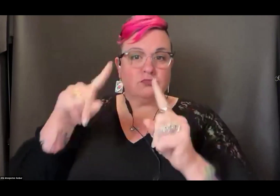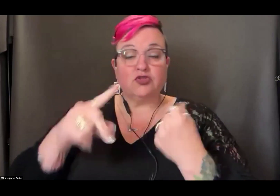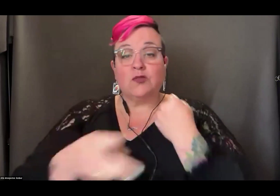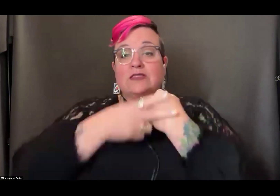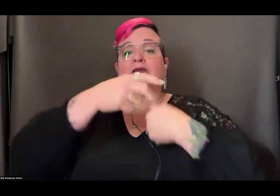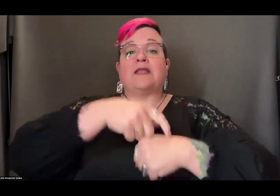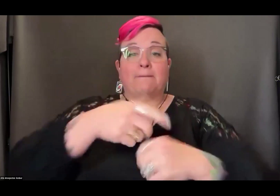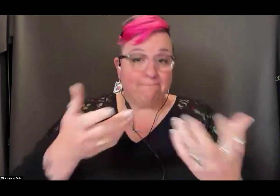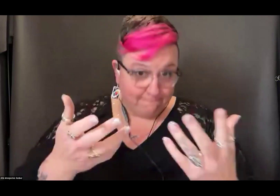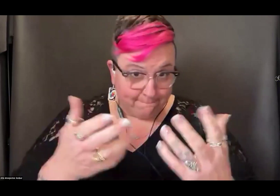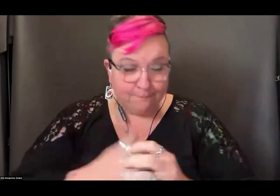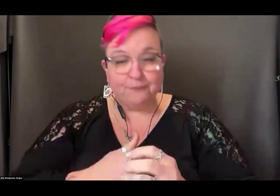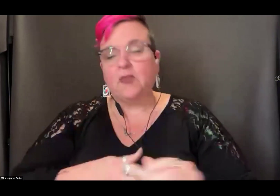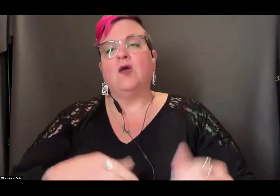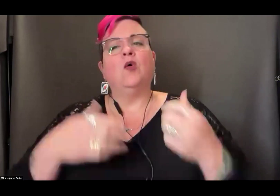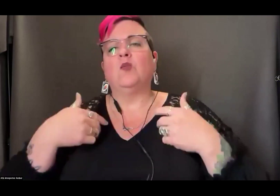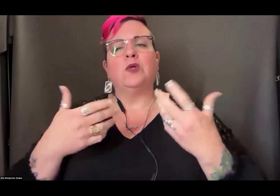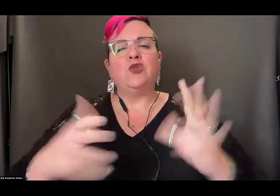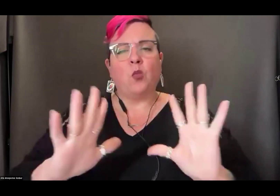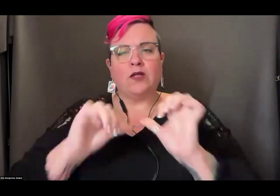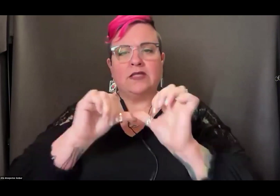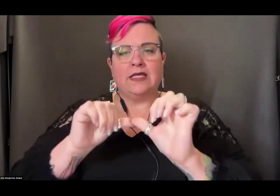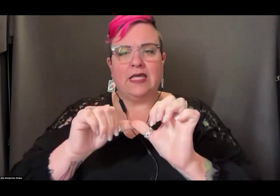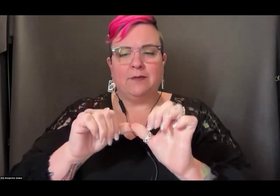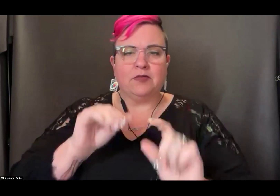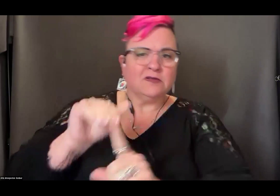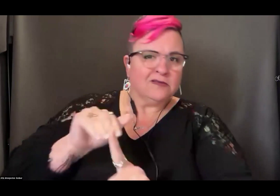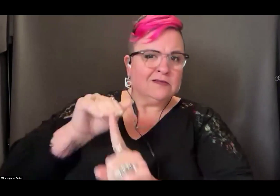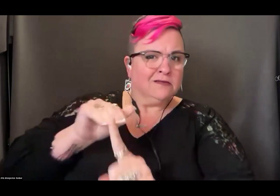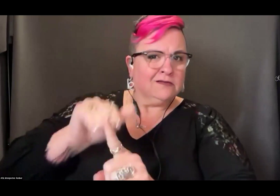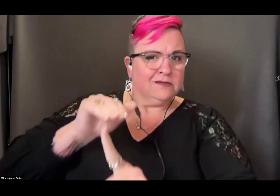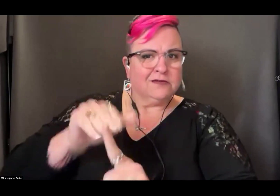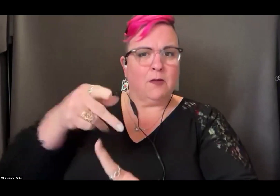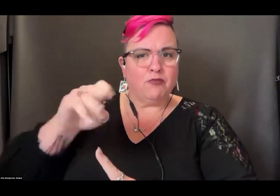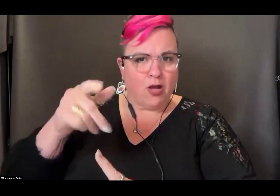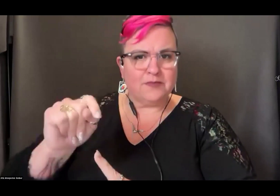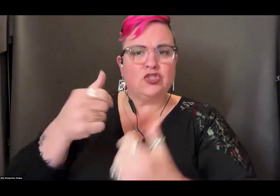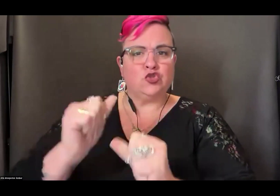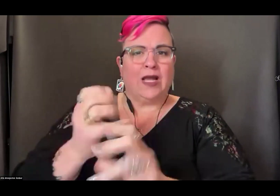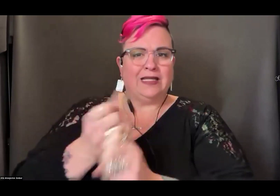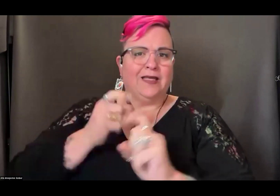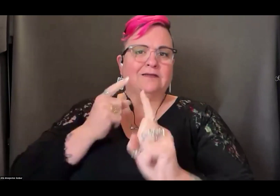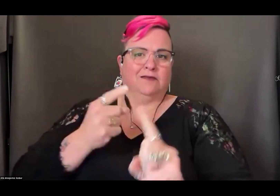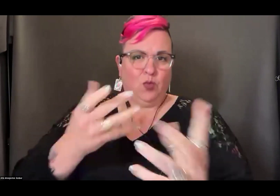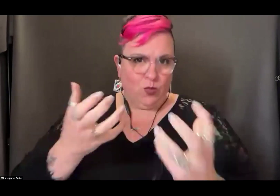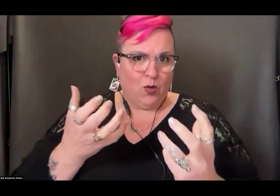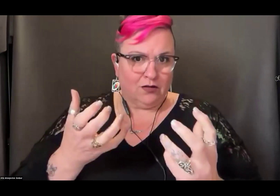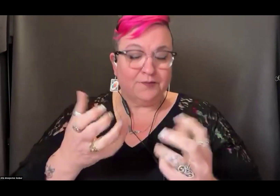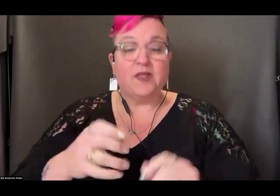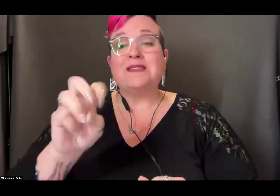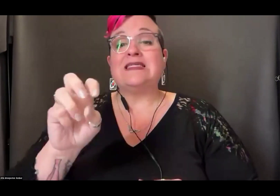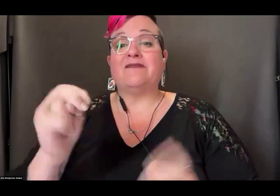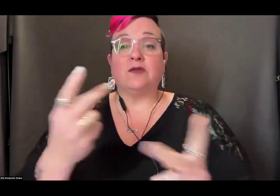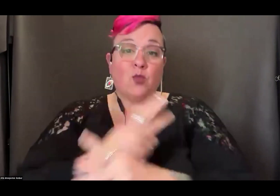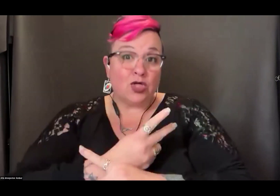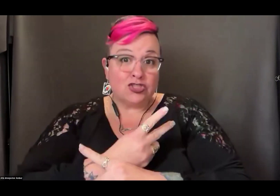time, because we don't want to keep prompting it over and over and over again to try and get what we want. Or even